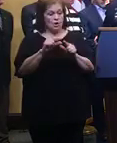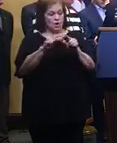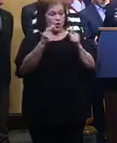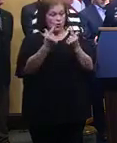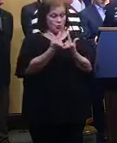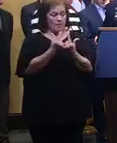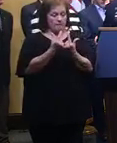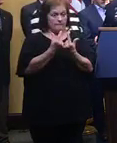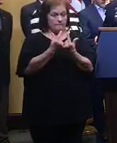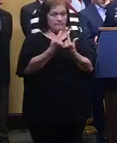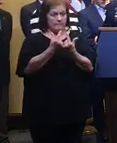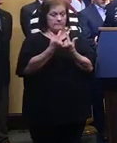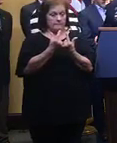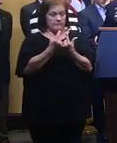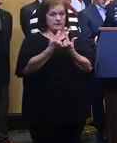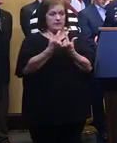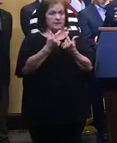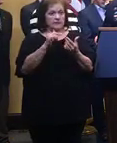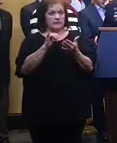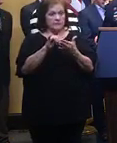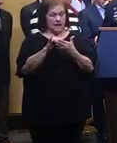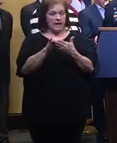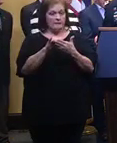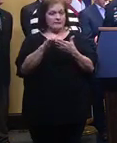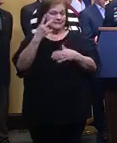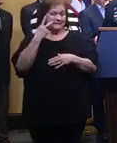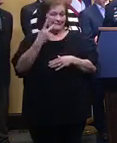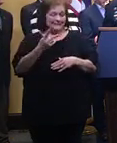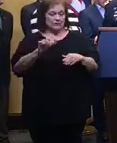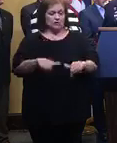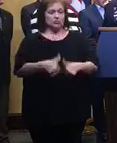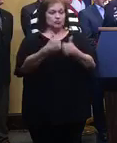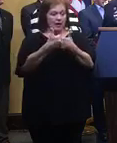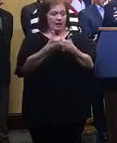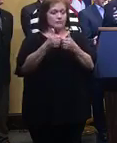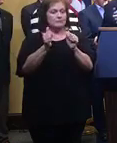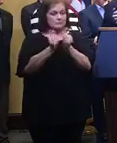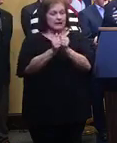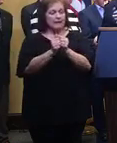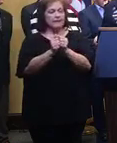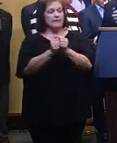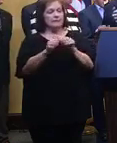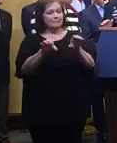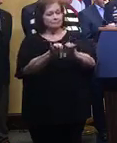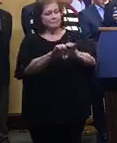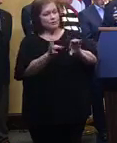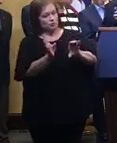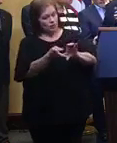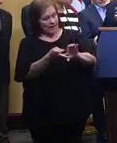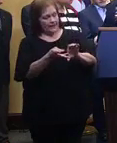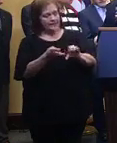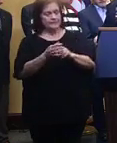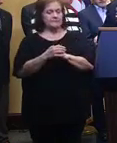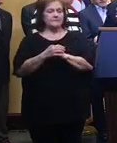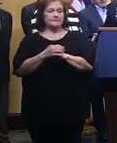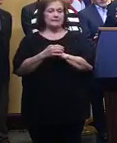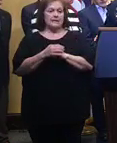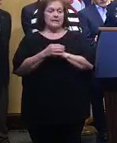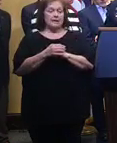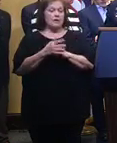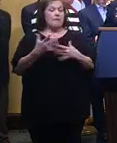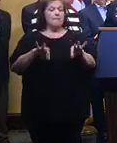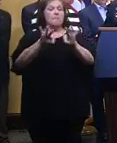portion of the overall drainage challenge that New Orleans faces. Significant impact to locals to provide that underground storage, and